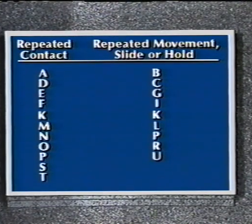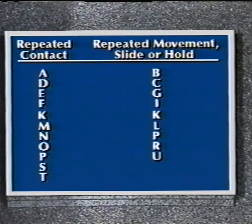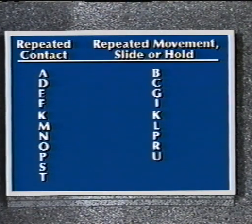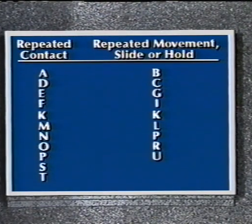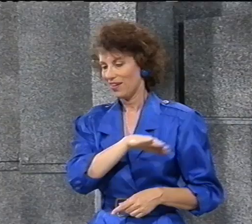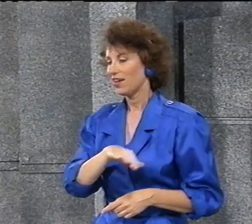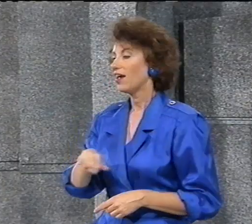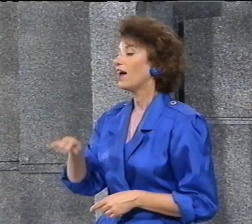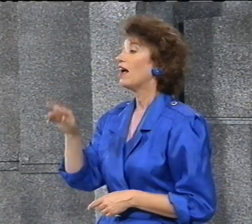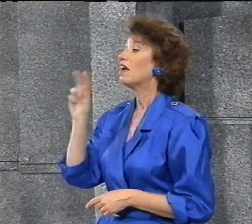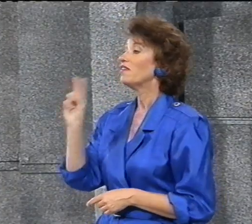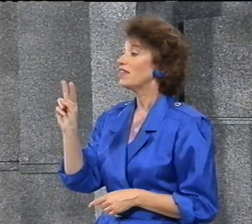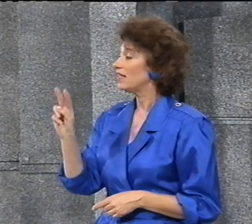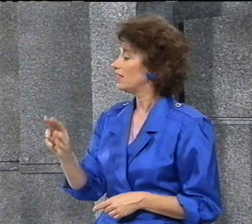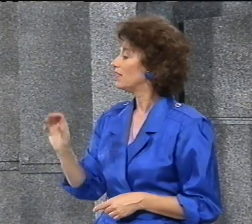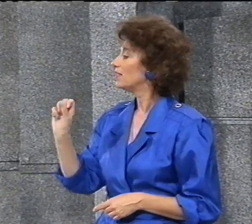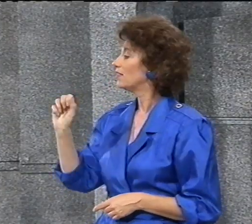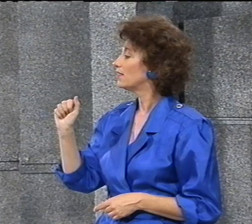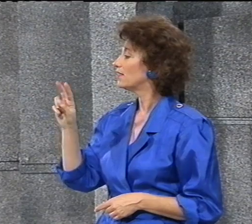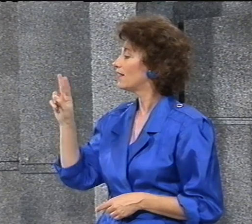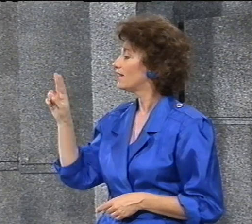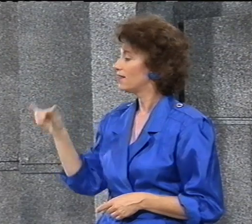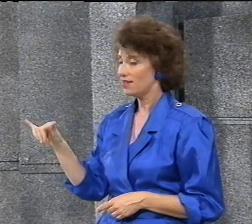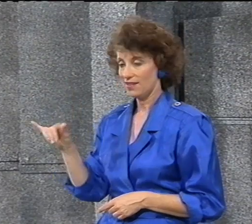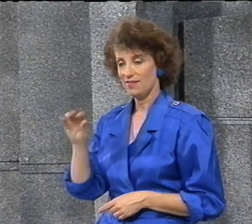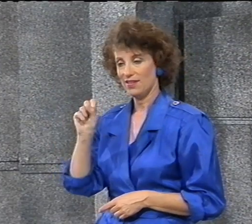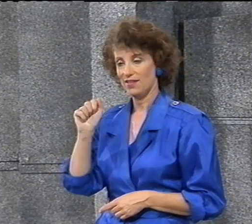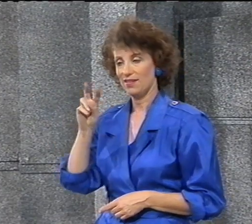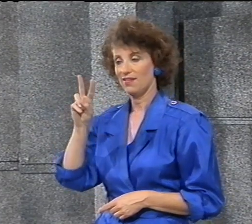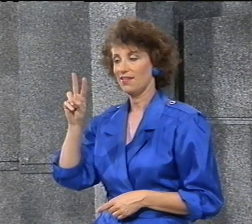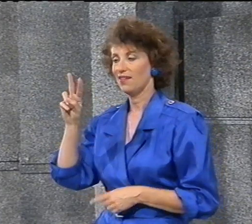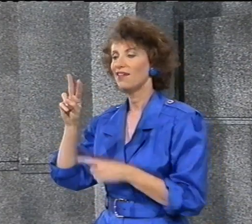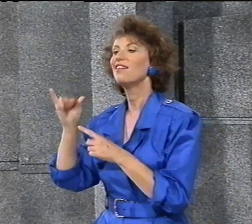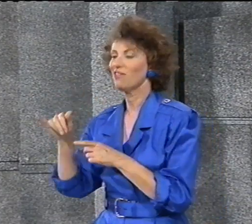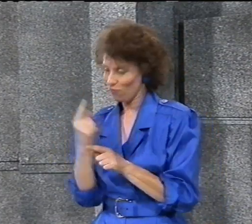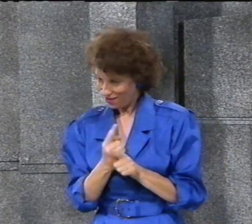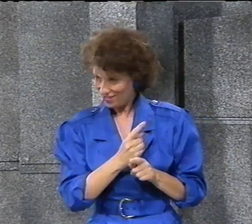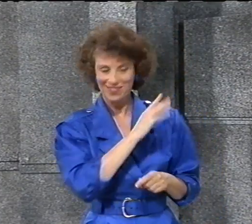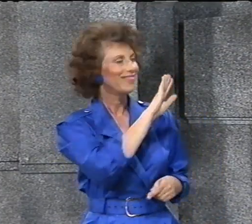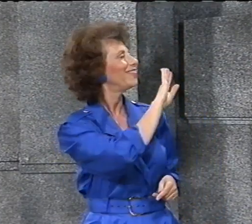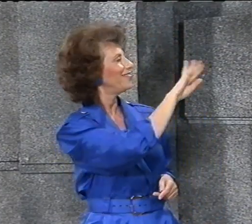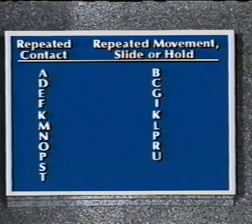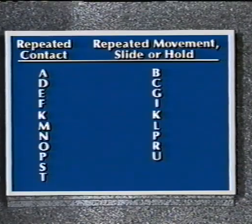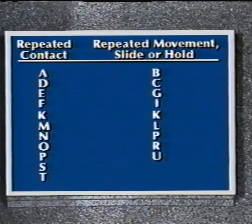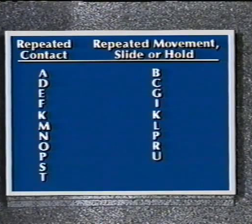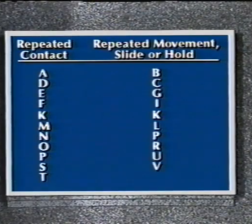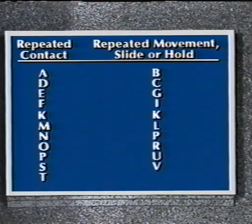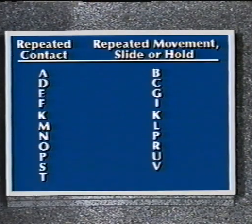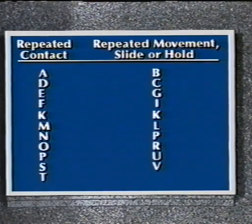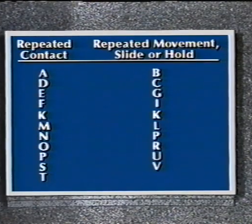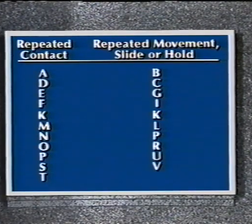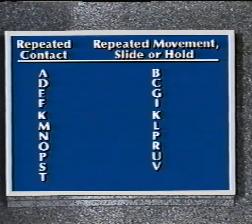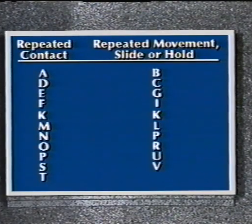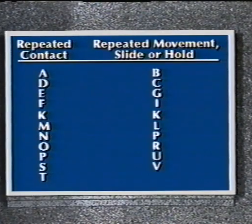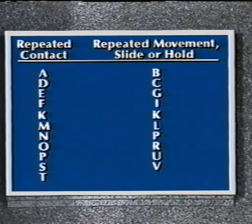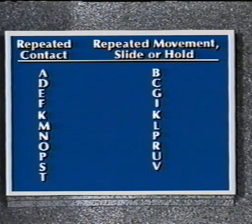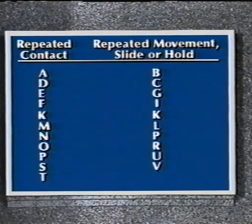there. For V, we have savvy. Right, it goes in the movement